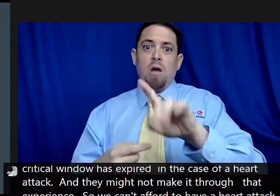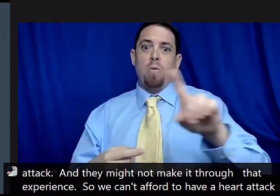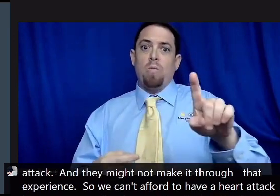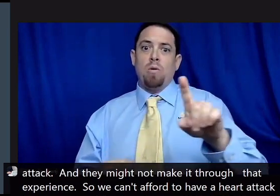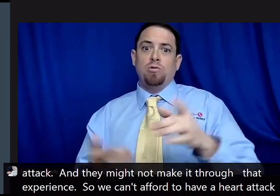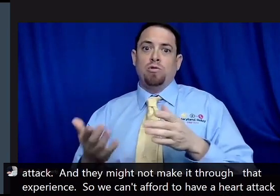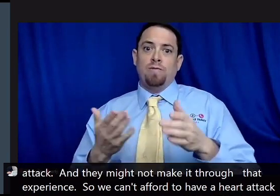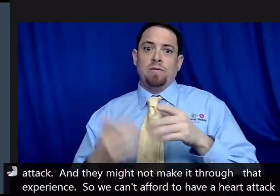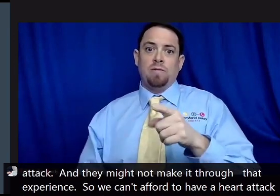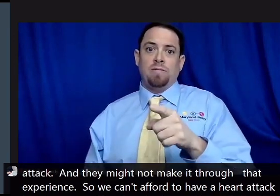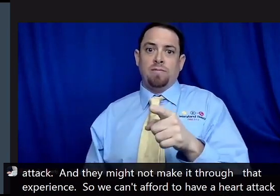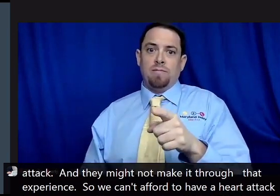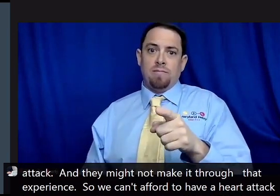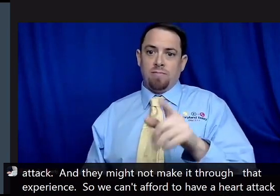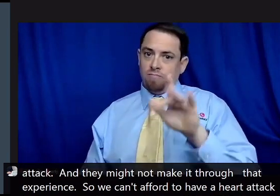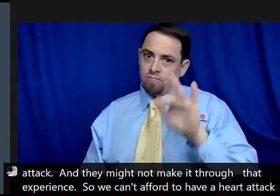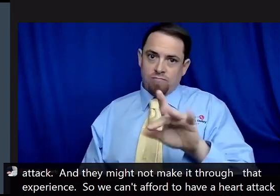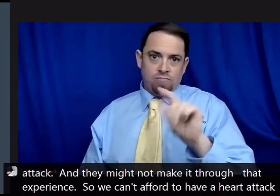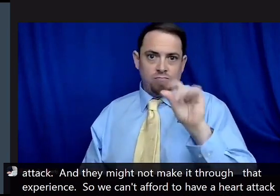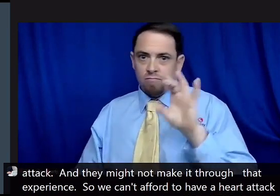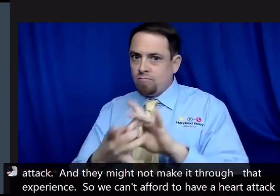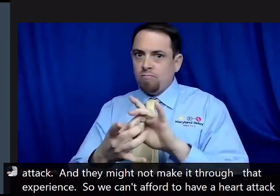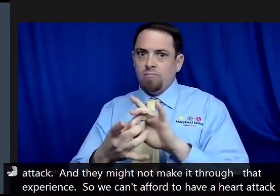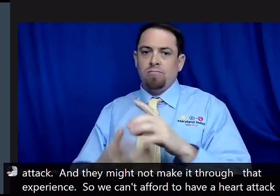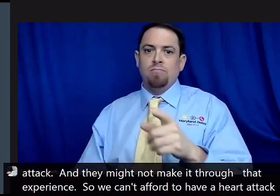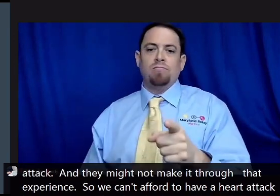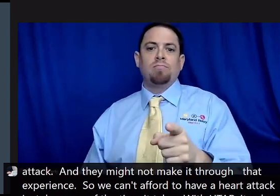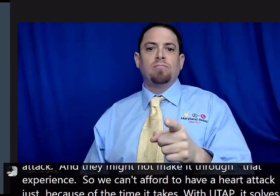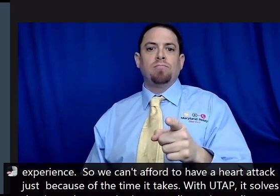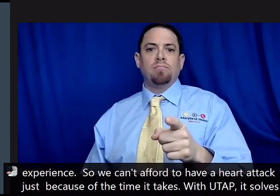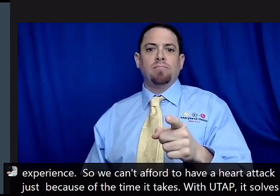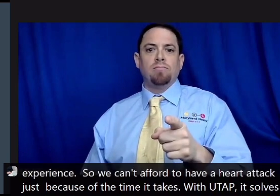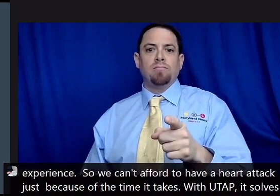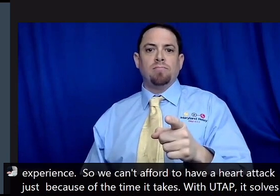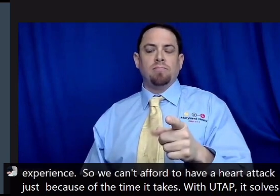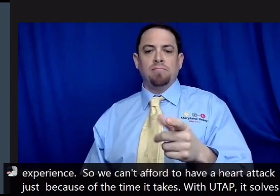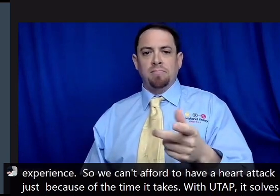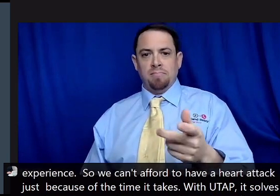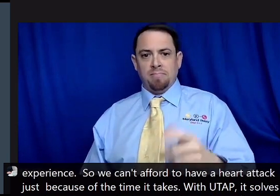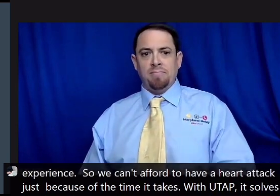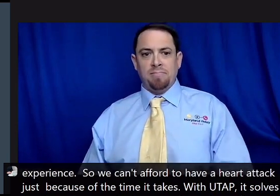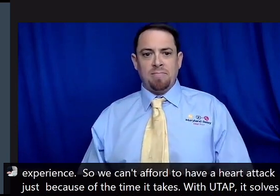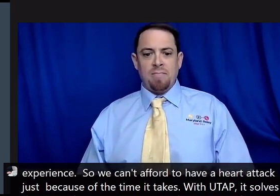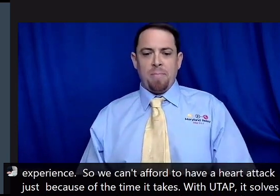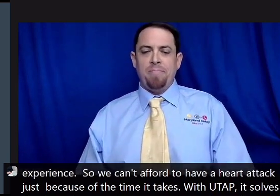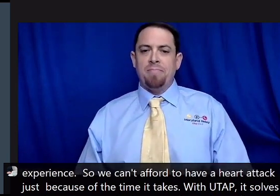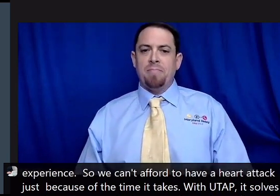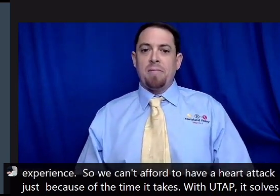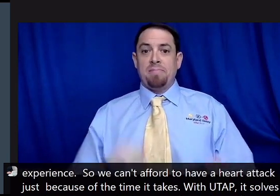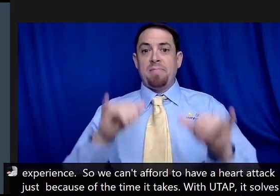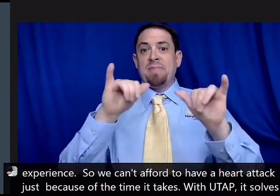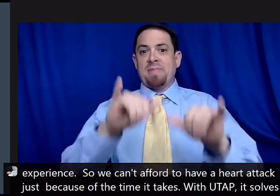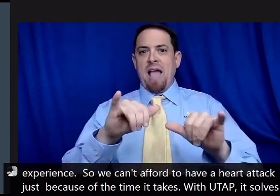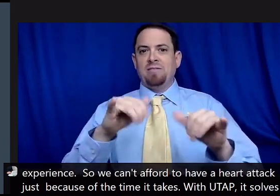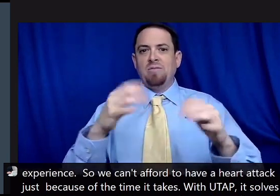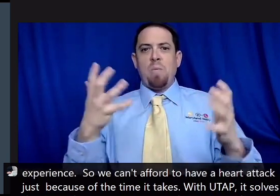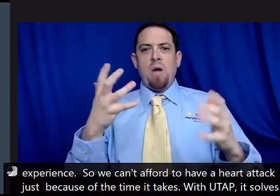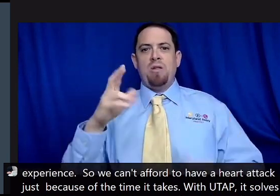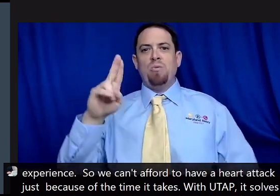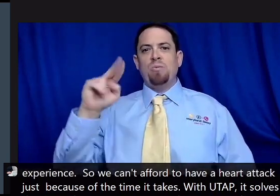direct, immediate, instantaneous contact to 911.